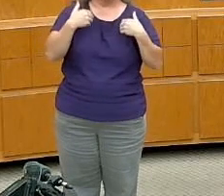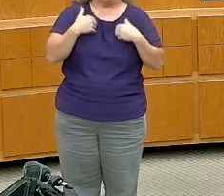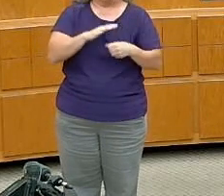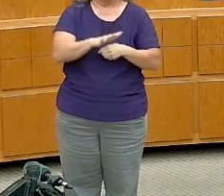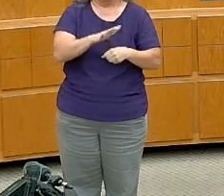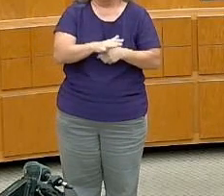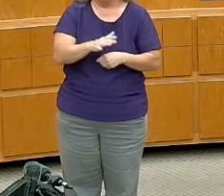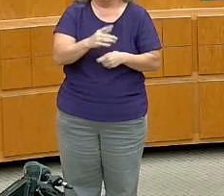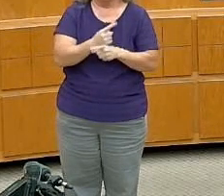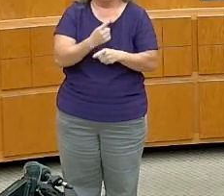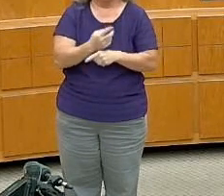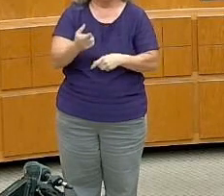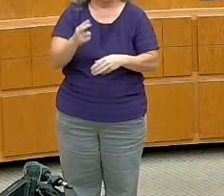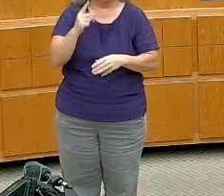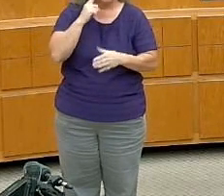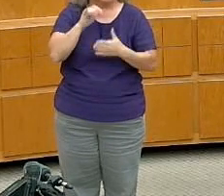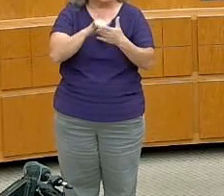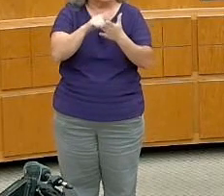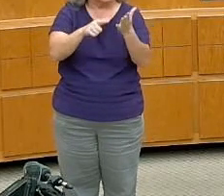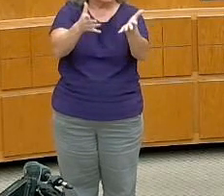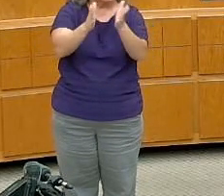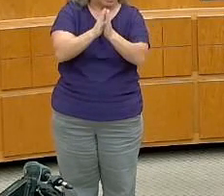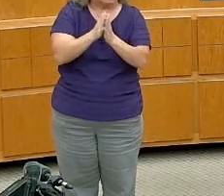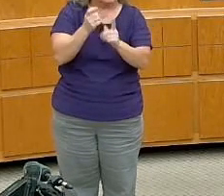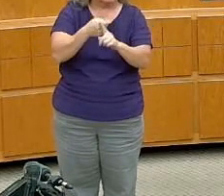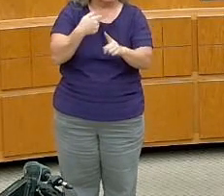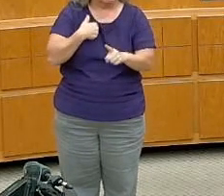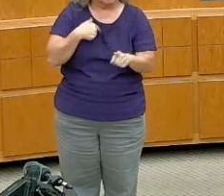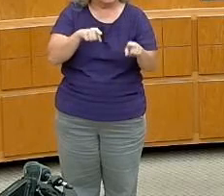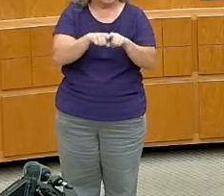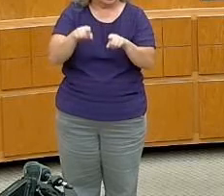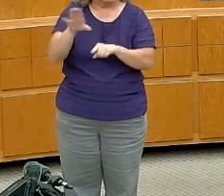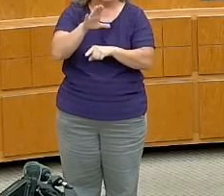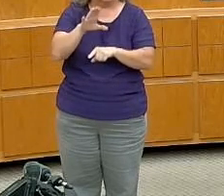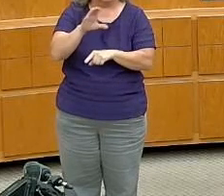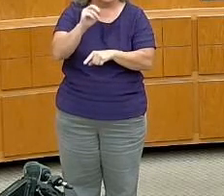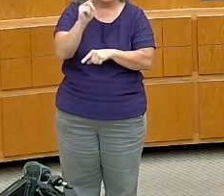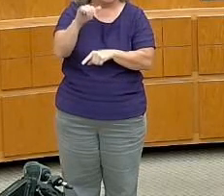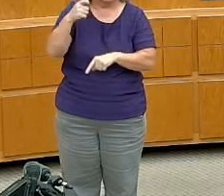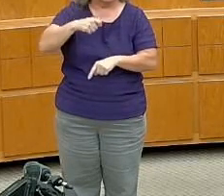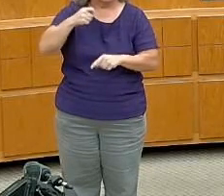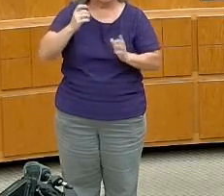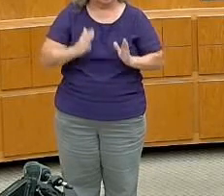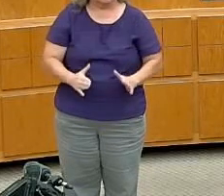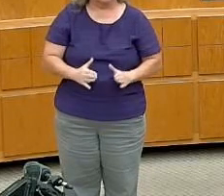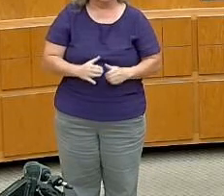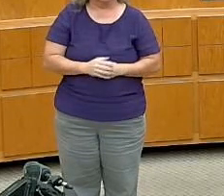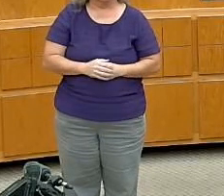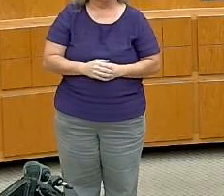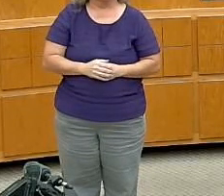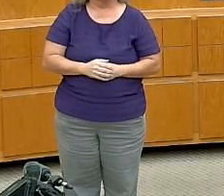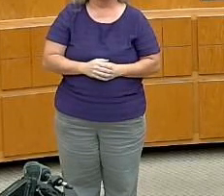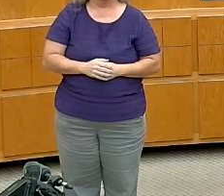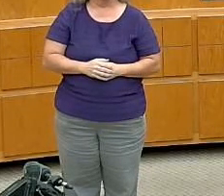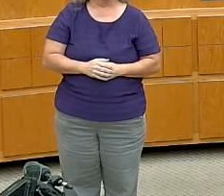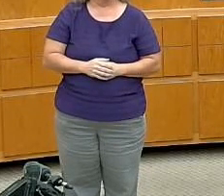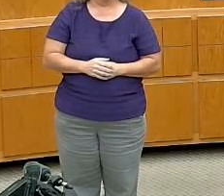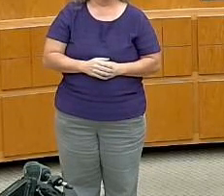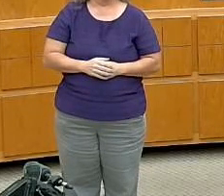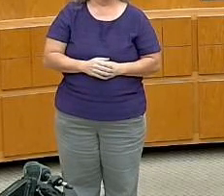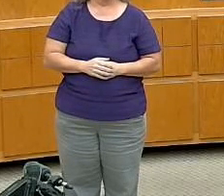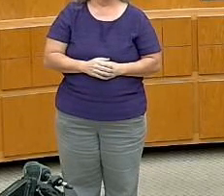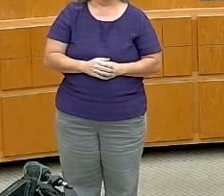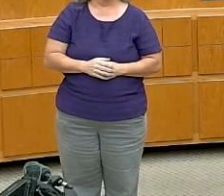would ask of me as your county judge. And so I definitely want you to know